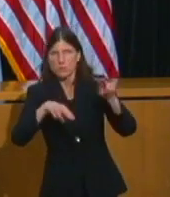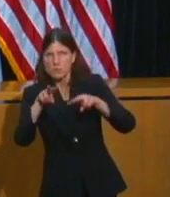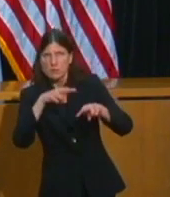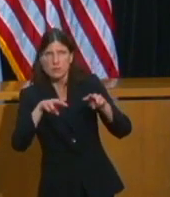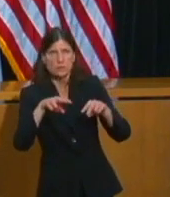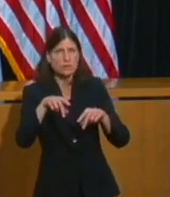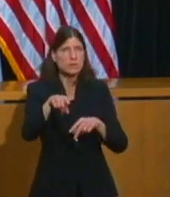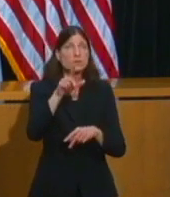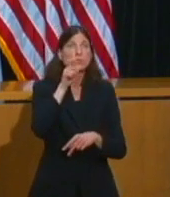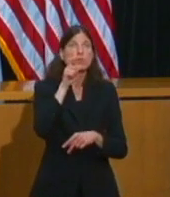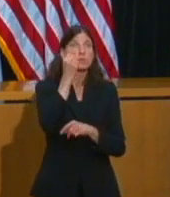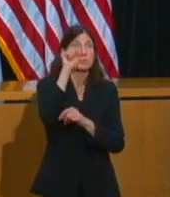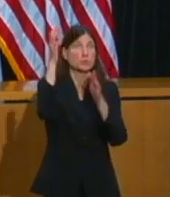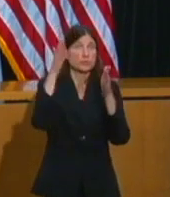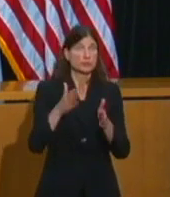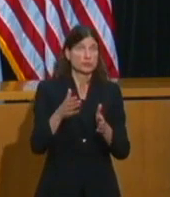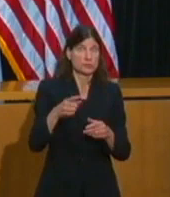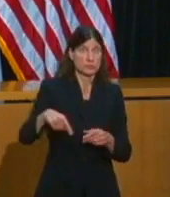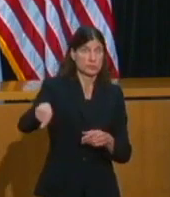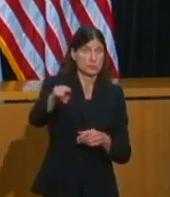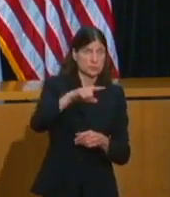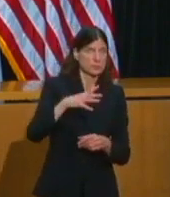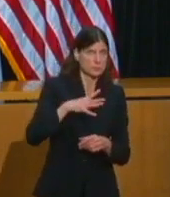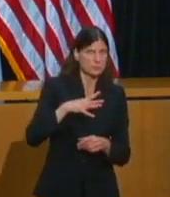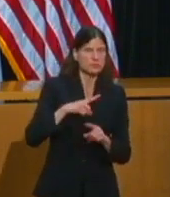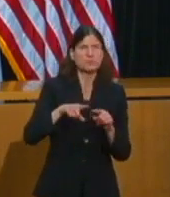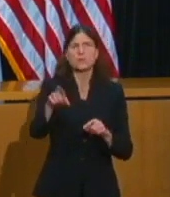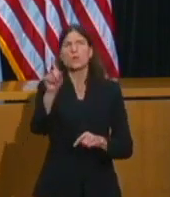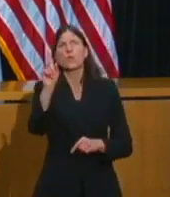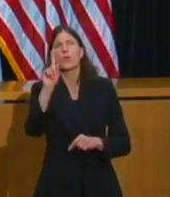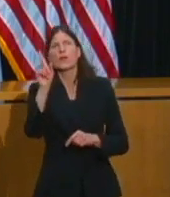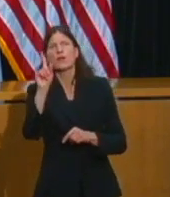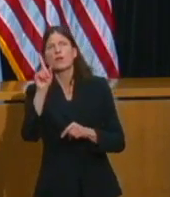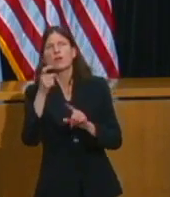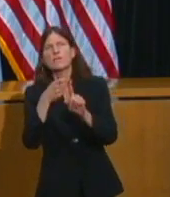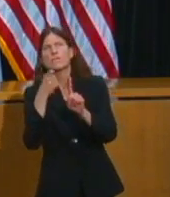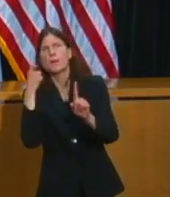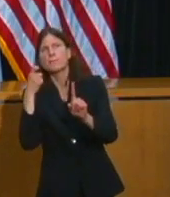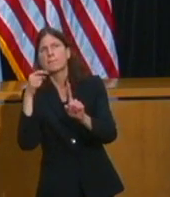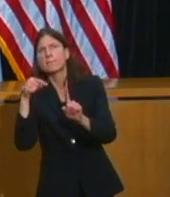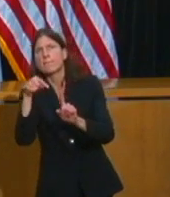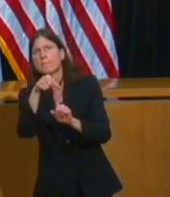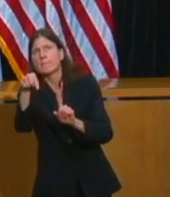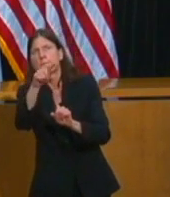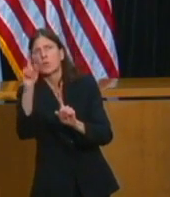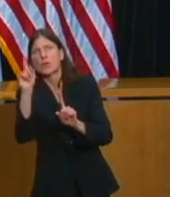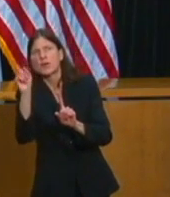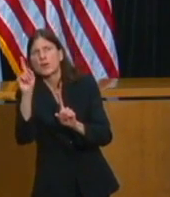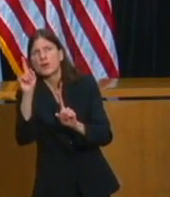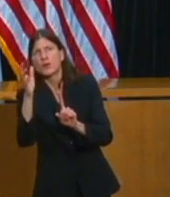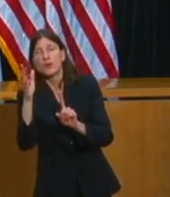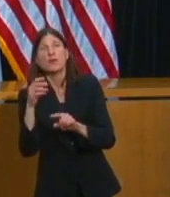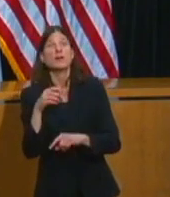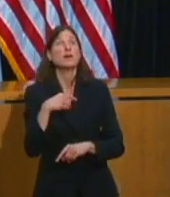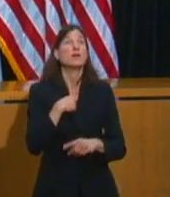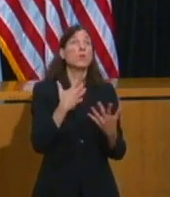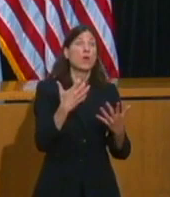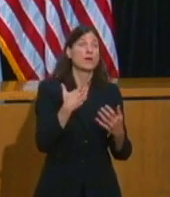in local government and understanding how we can best help them. And Lieutenant Governor and I have been